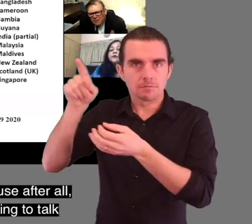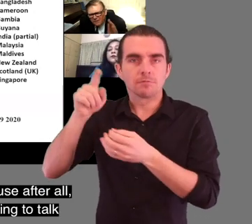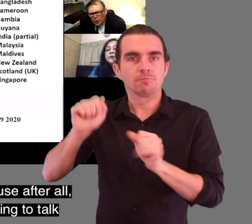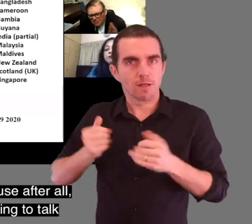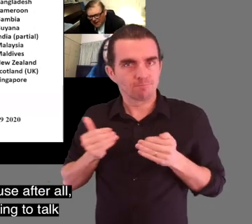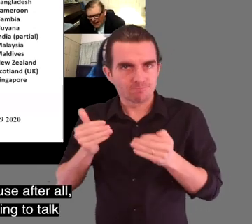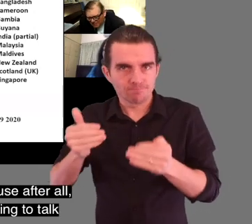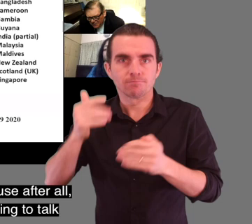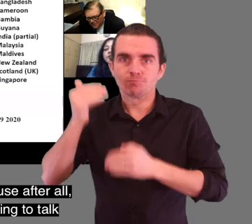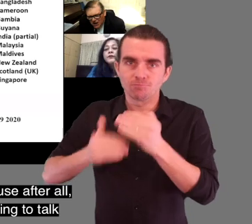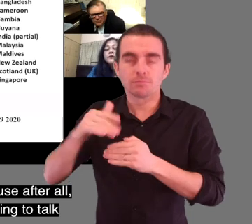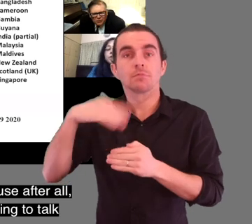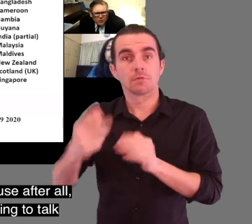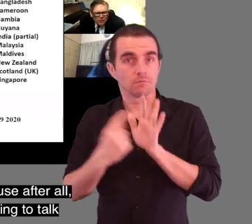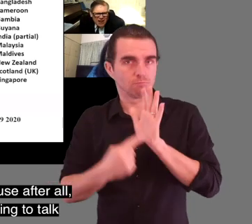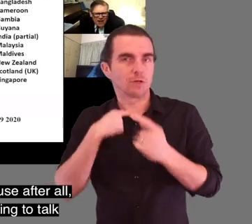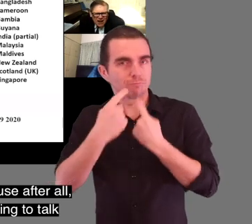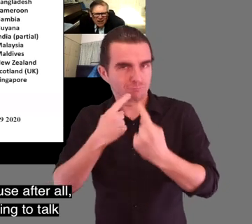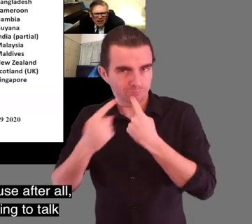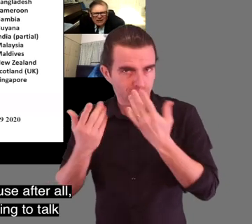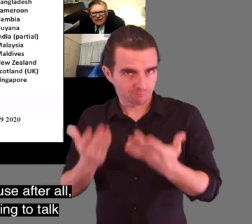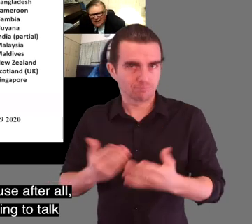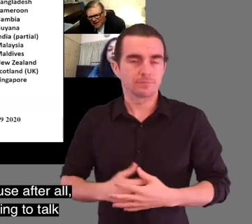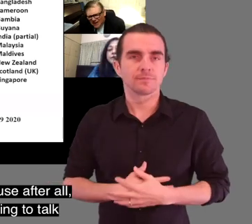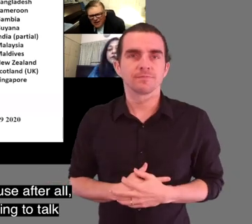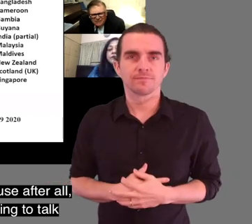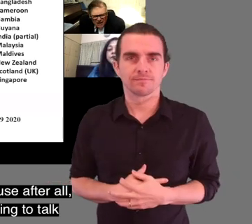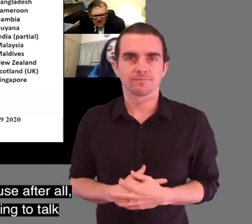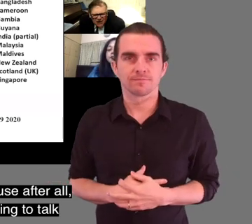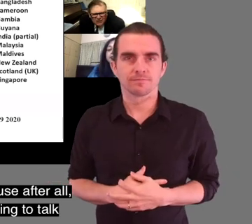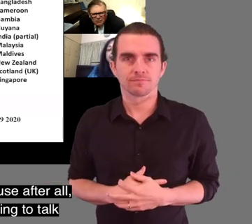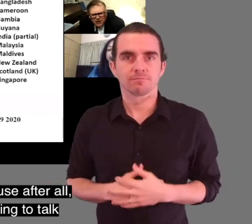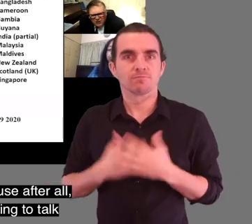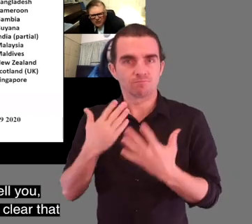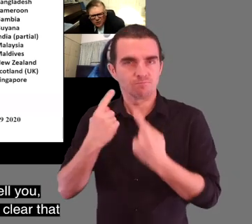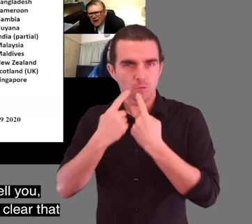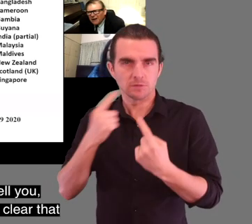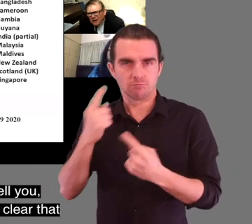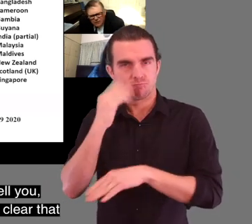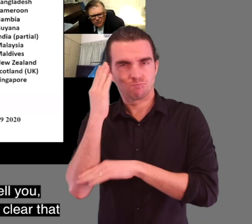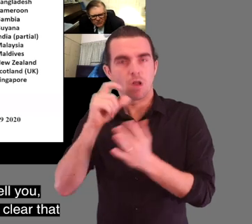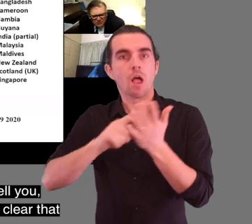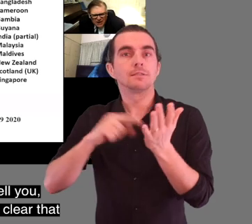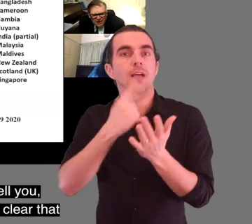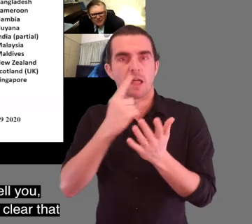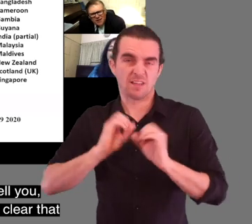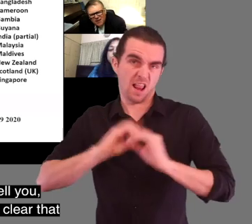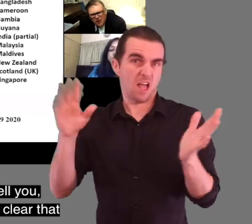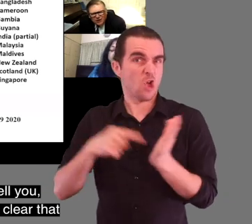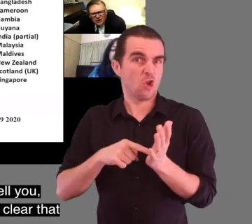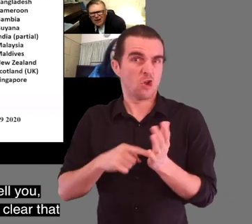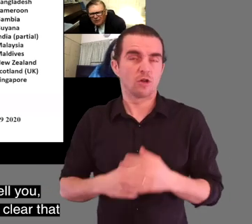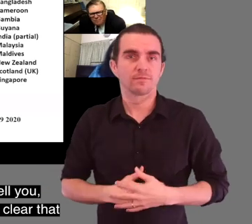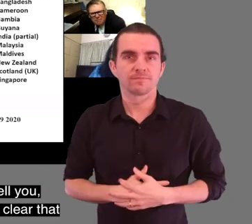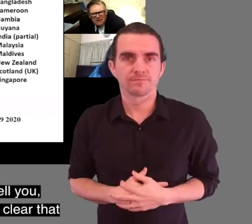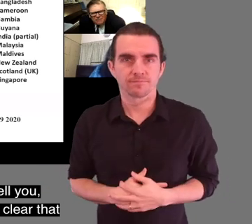should be forward planning, because after all, the next article we're going to talk about, and Sruti will tell you,